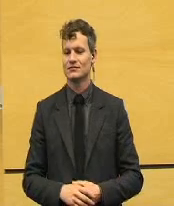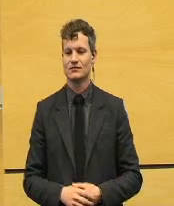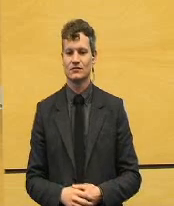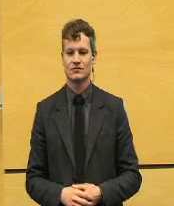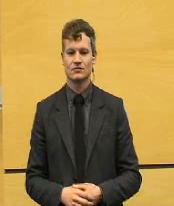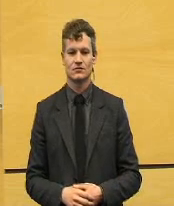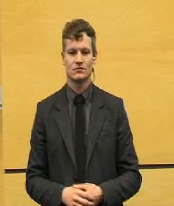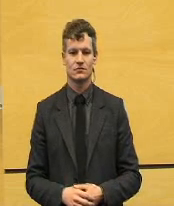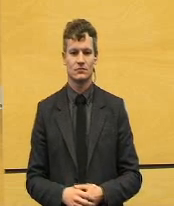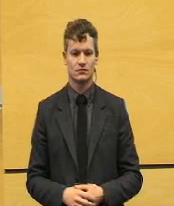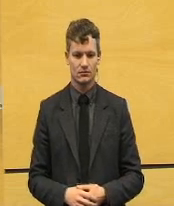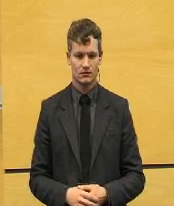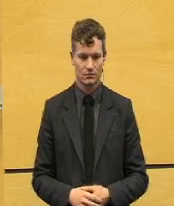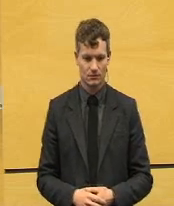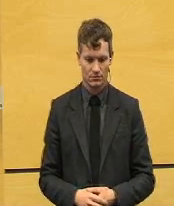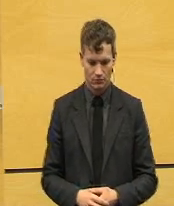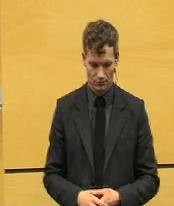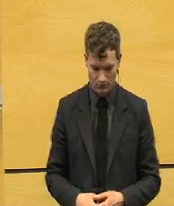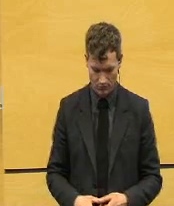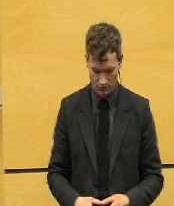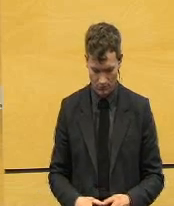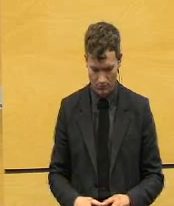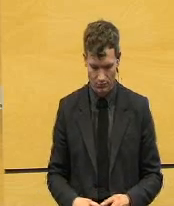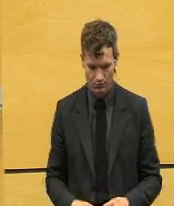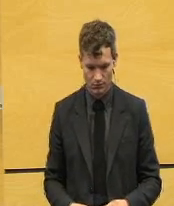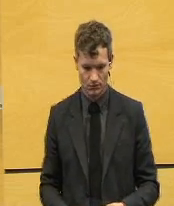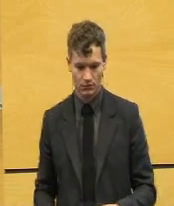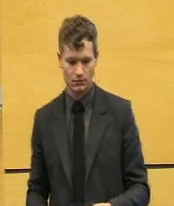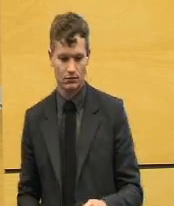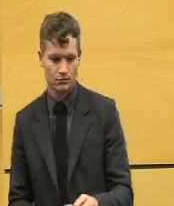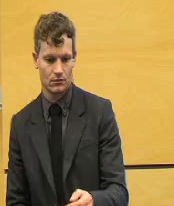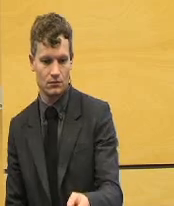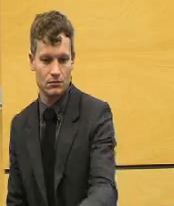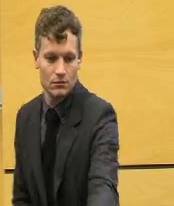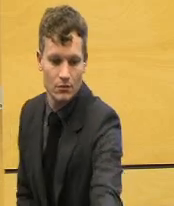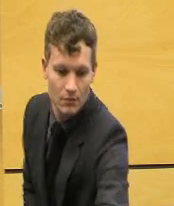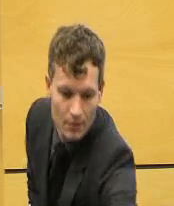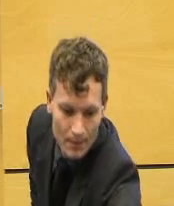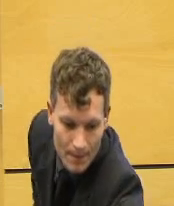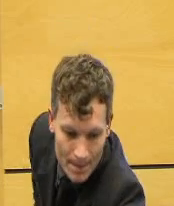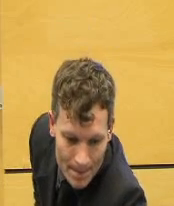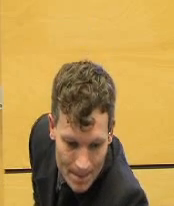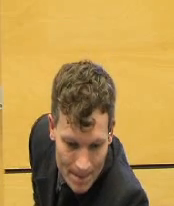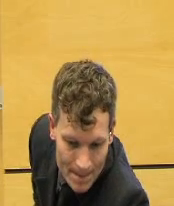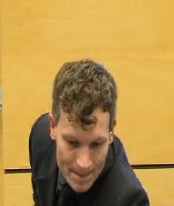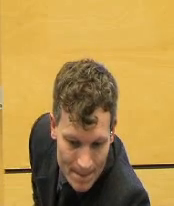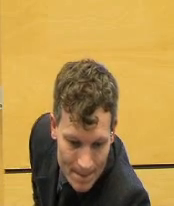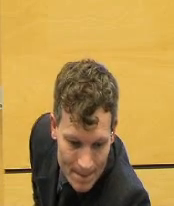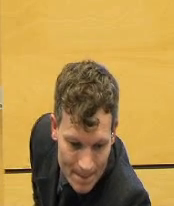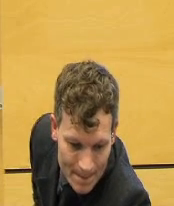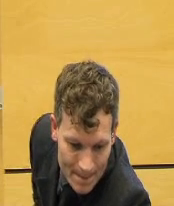Thank you very much, dear Madam Chair.